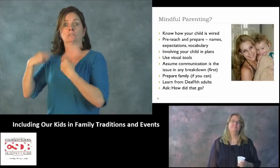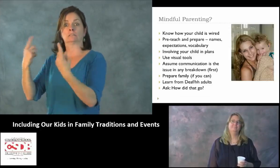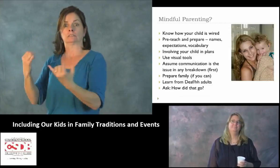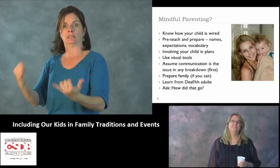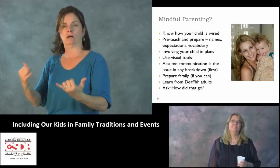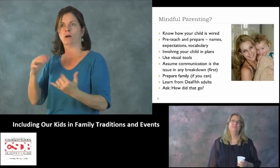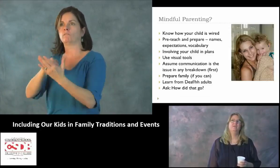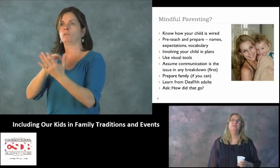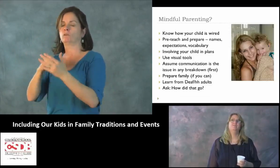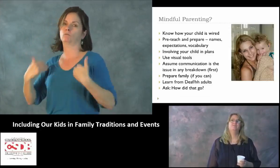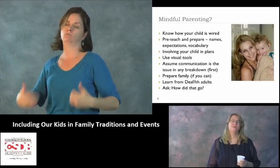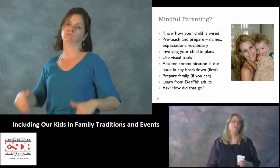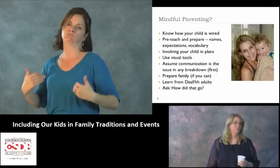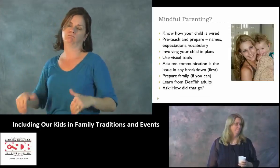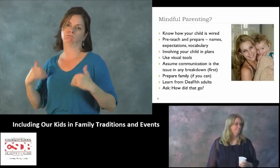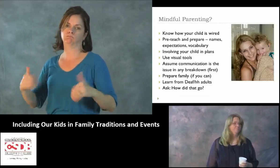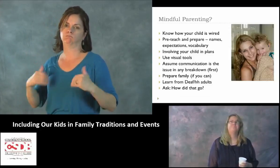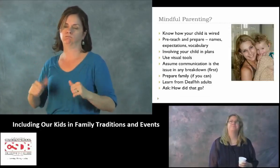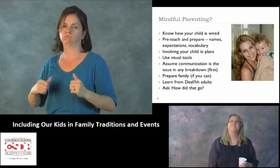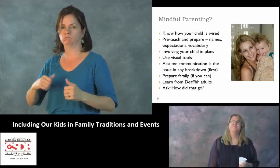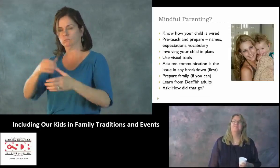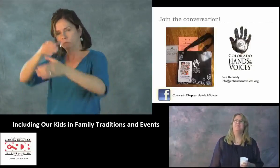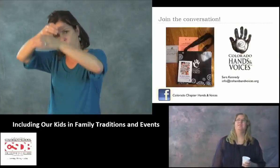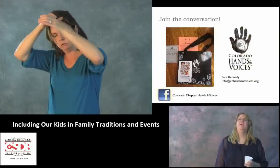way. So,